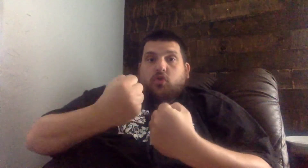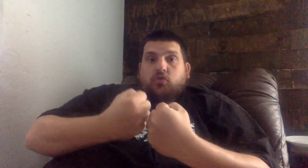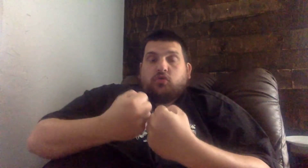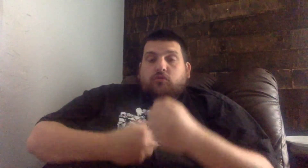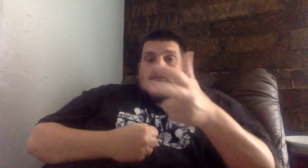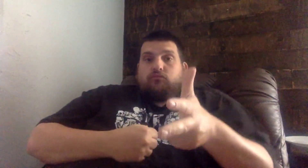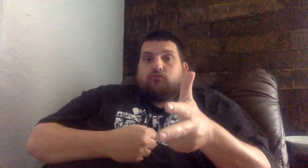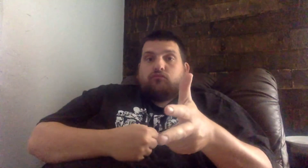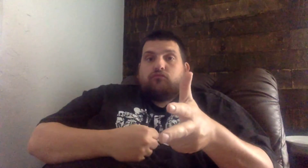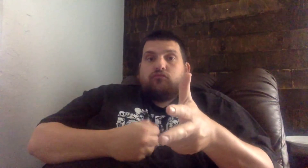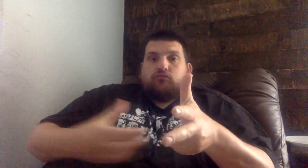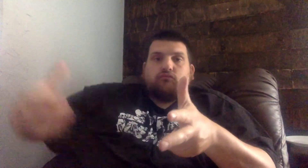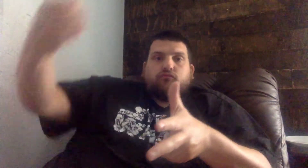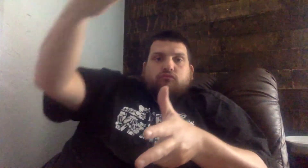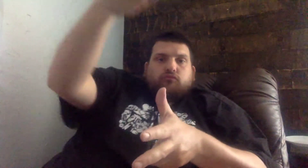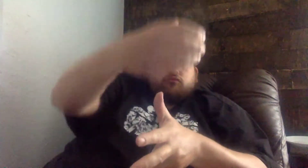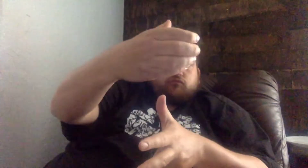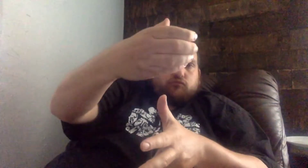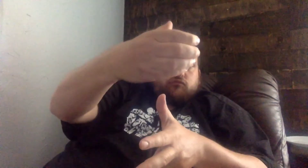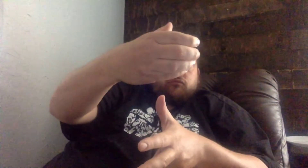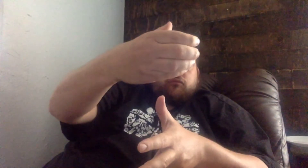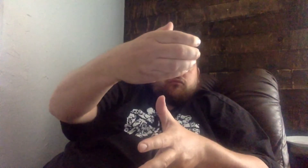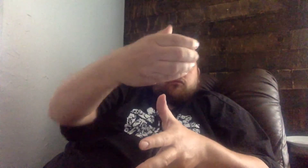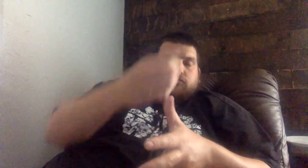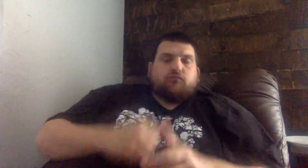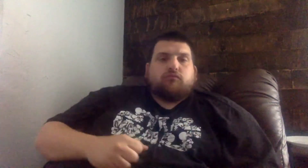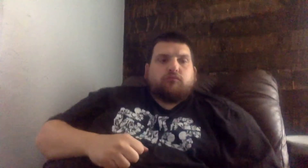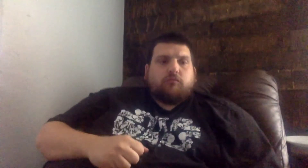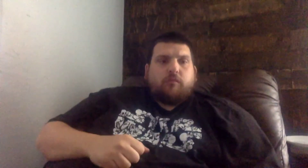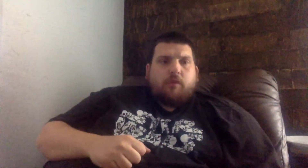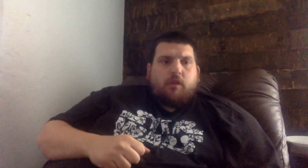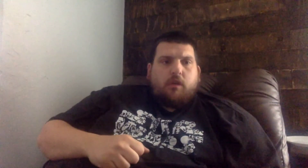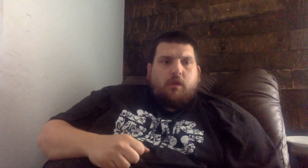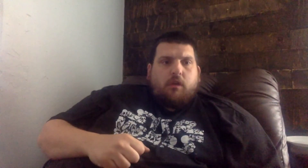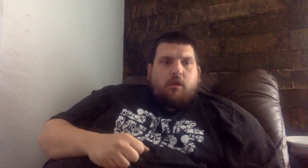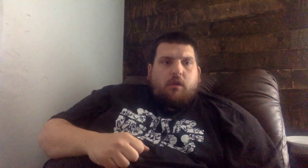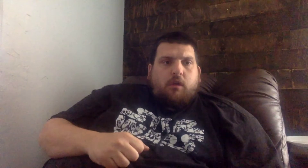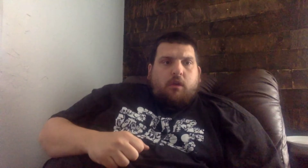A car is here, a cup is above.